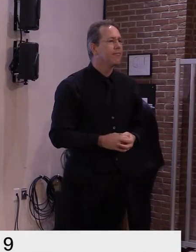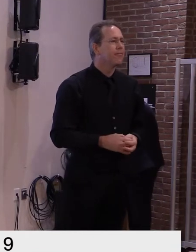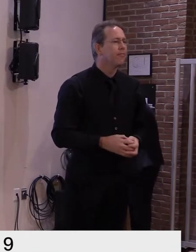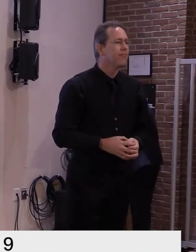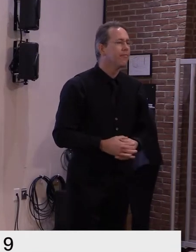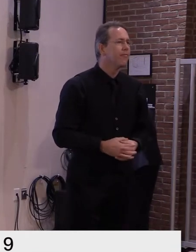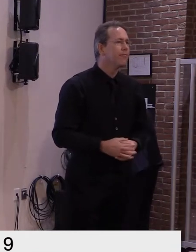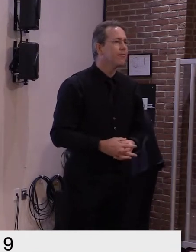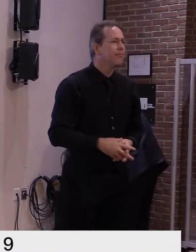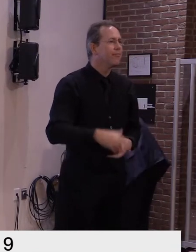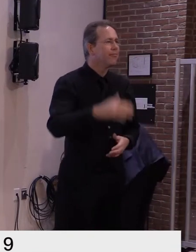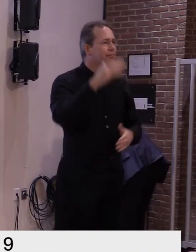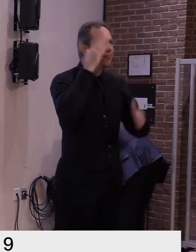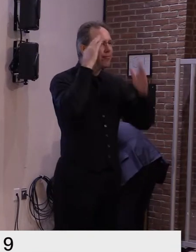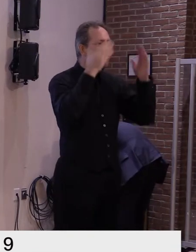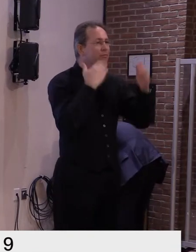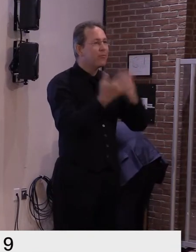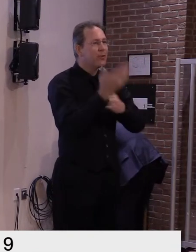Yeah, good morning.